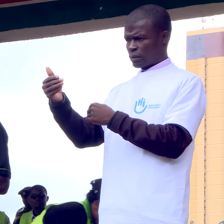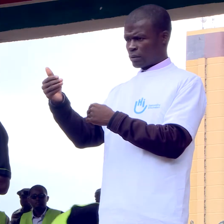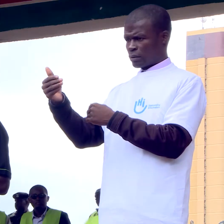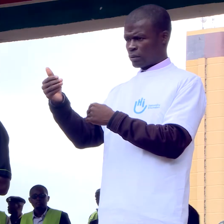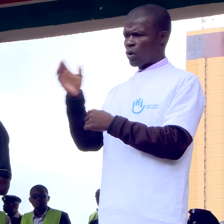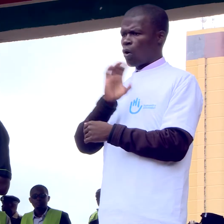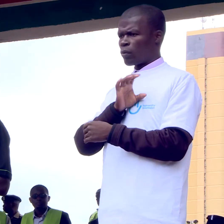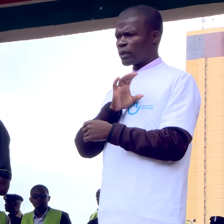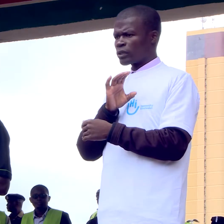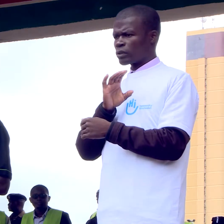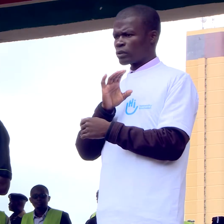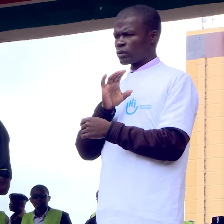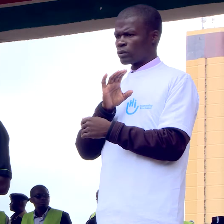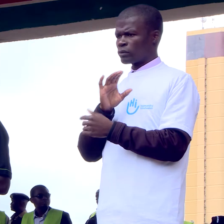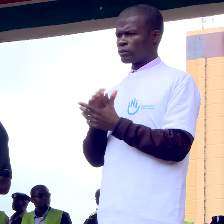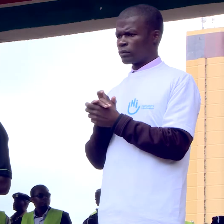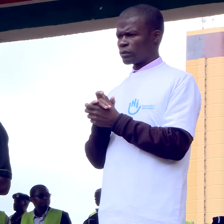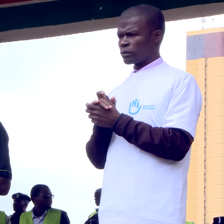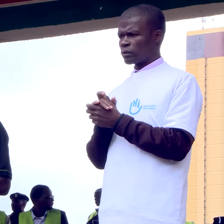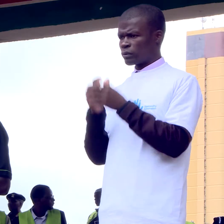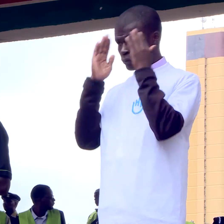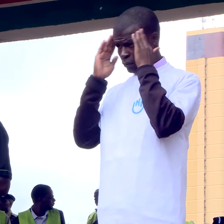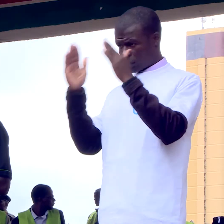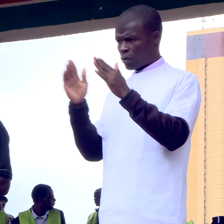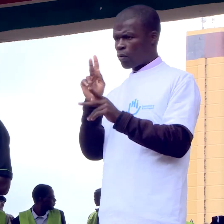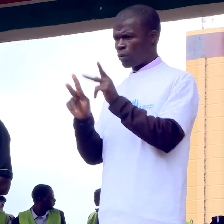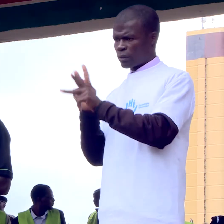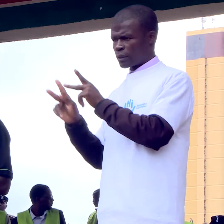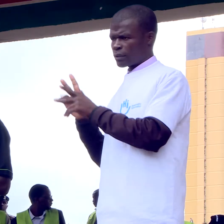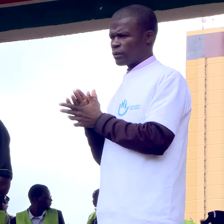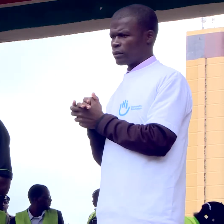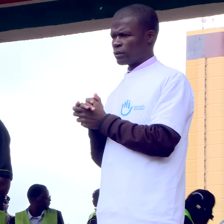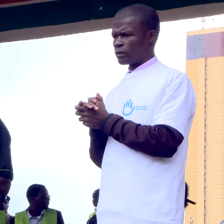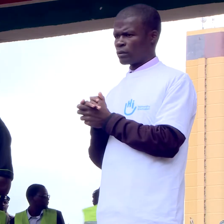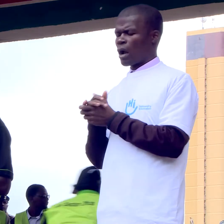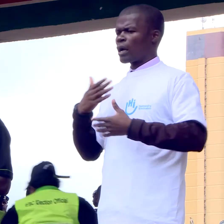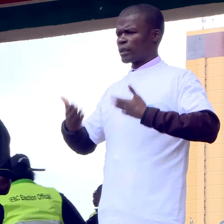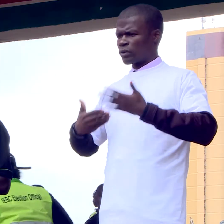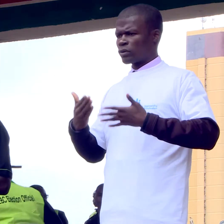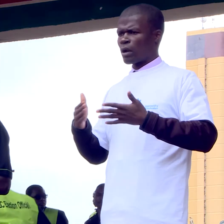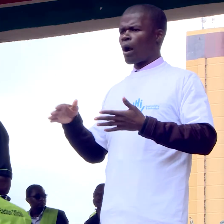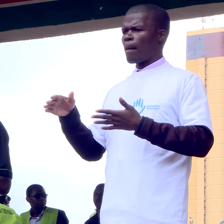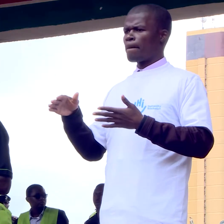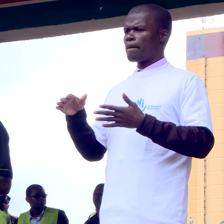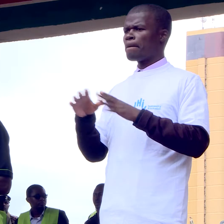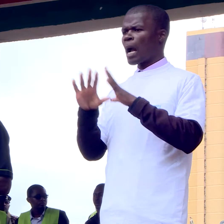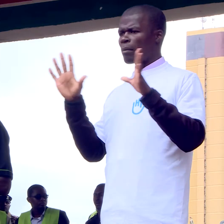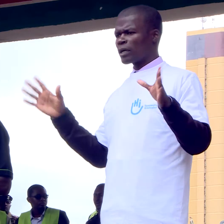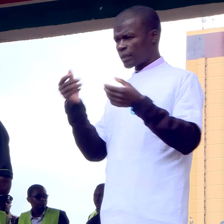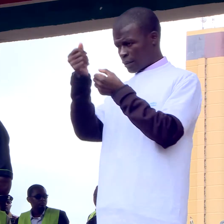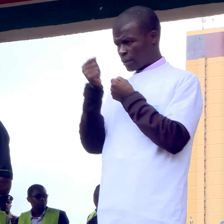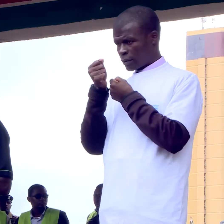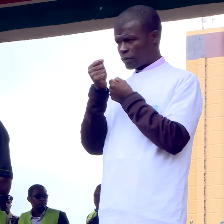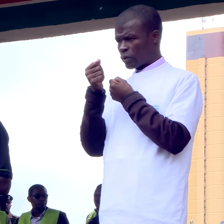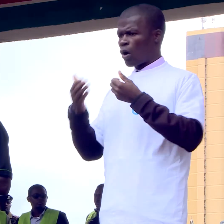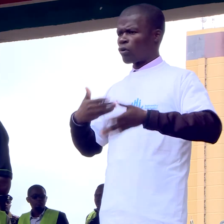implementing institutional reforms that will improve processes, inspire public trust, and enhance stakeholder